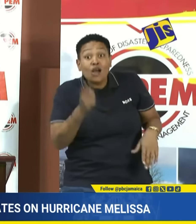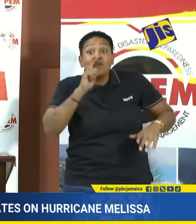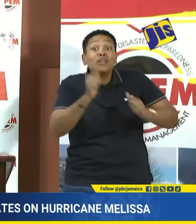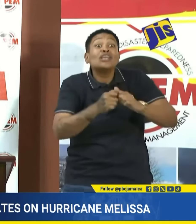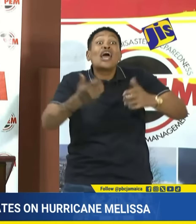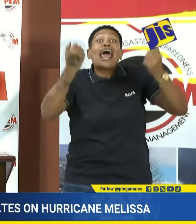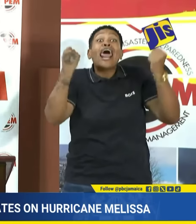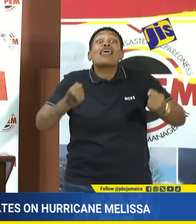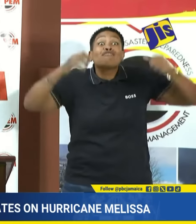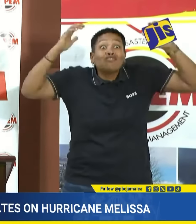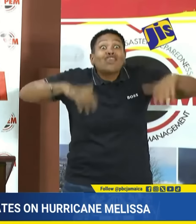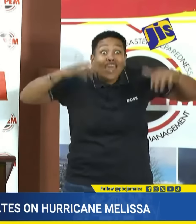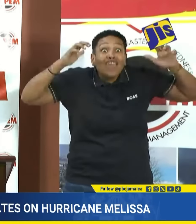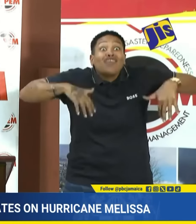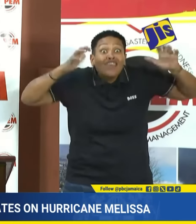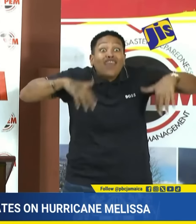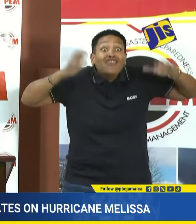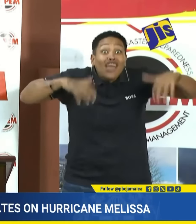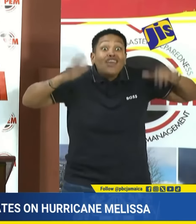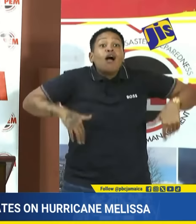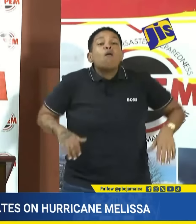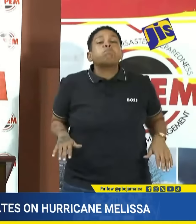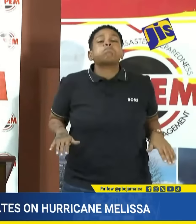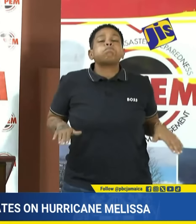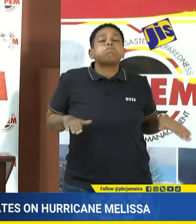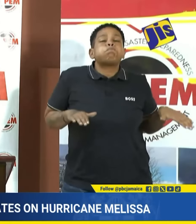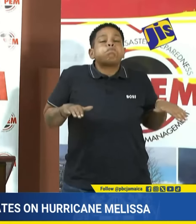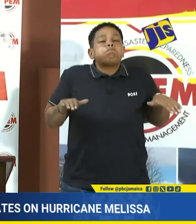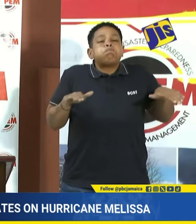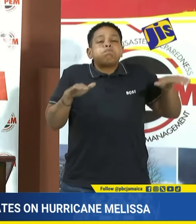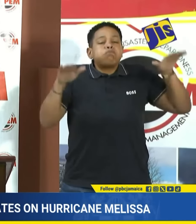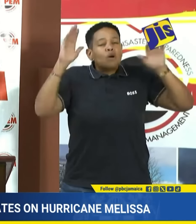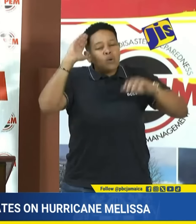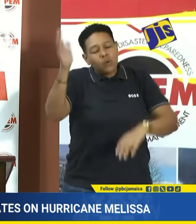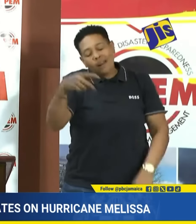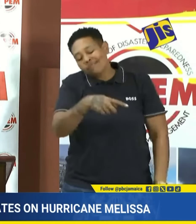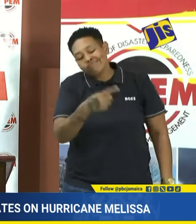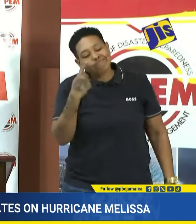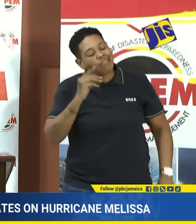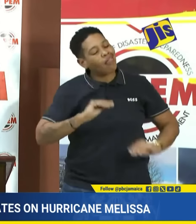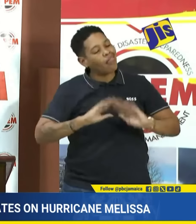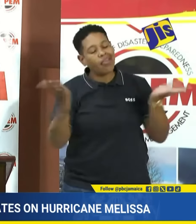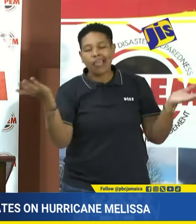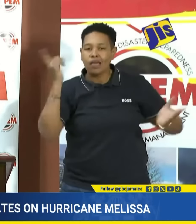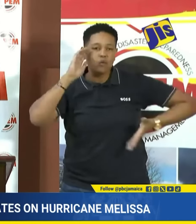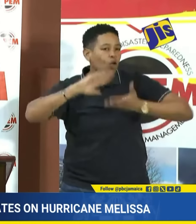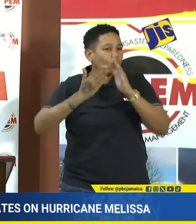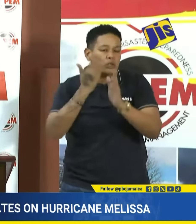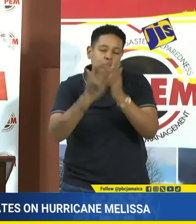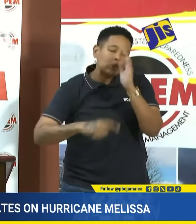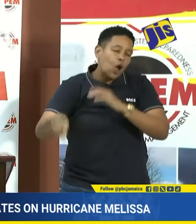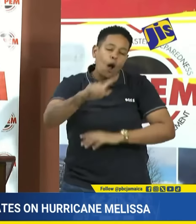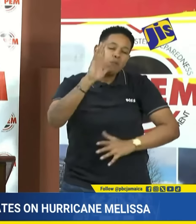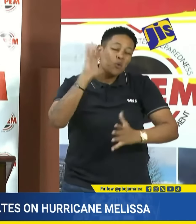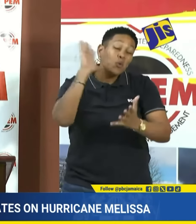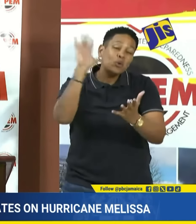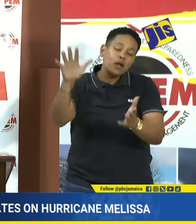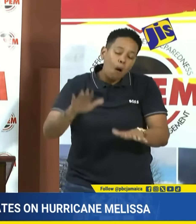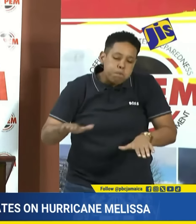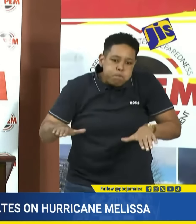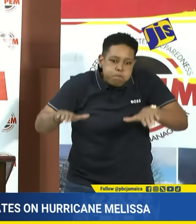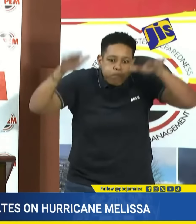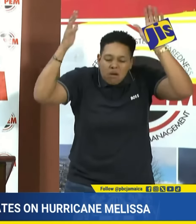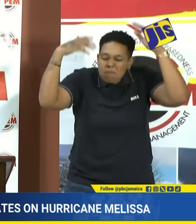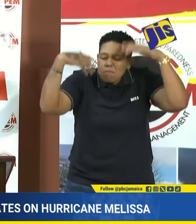excess rainfall and a lot of flooding, there are going to be communities that will be